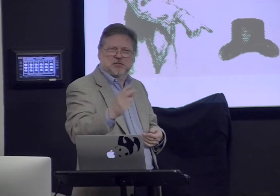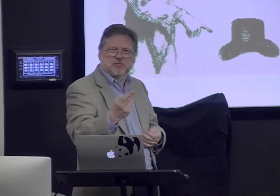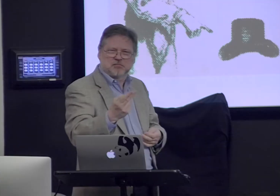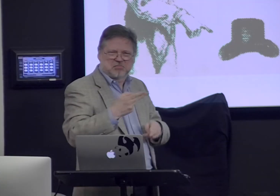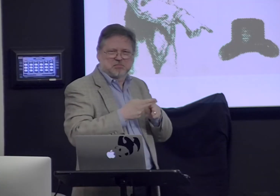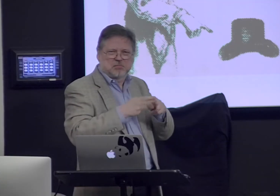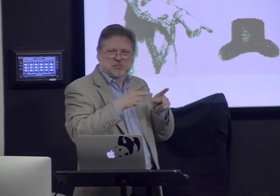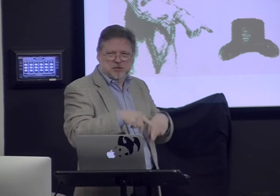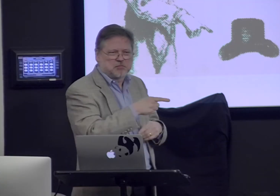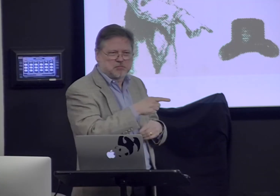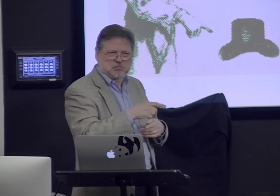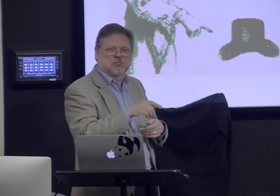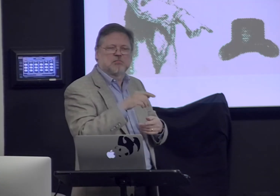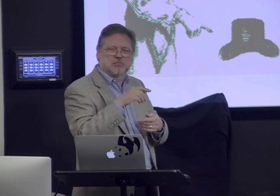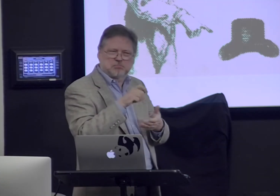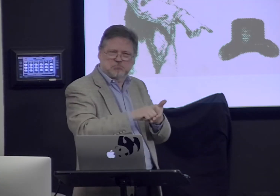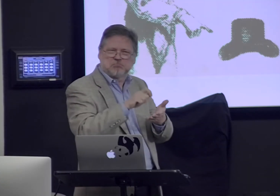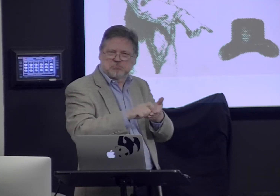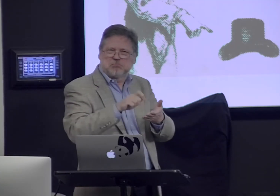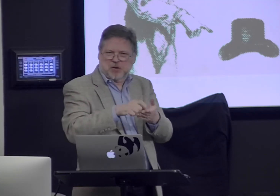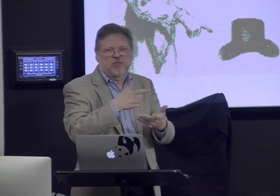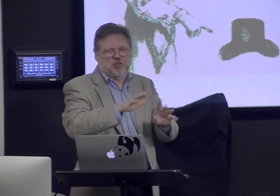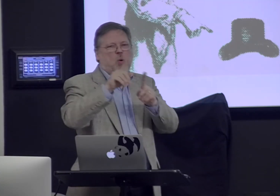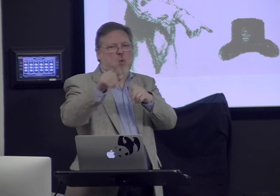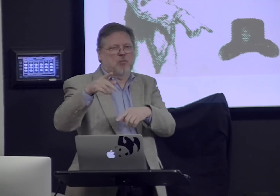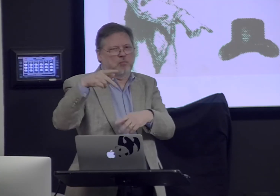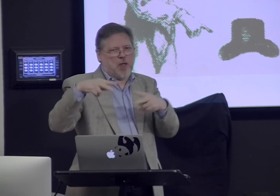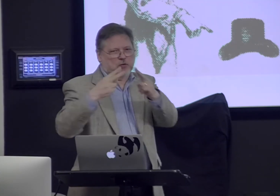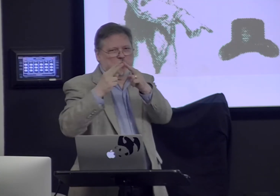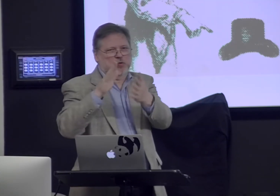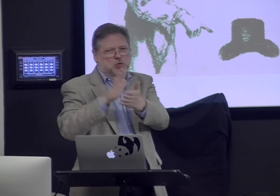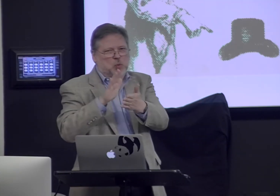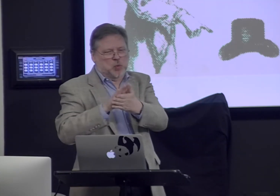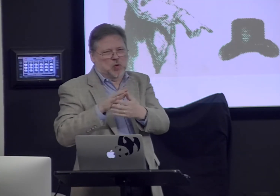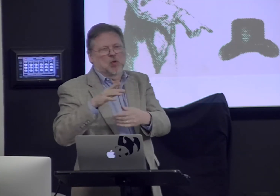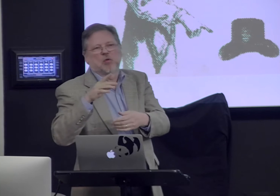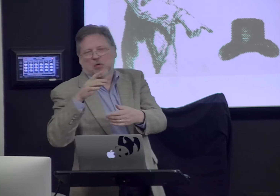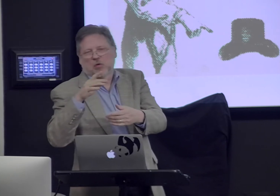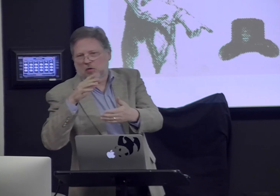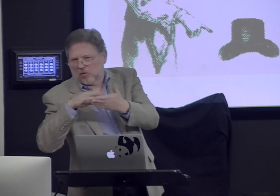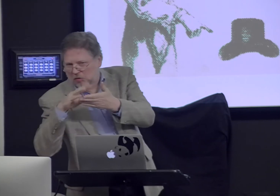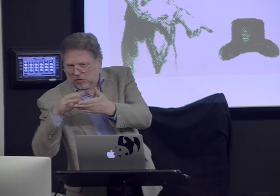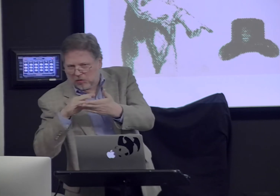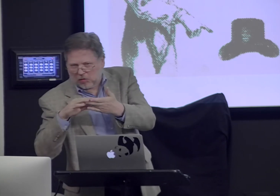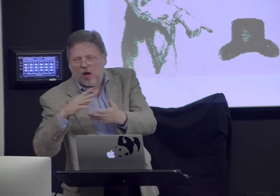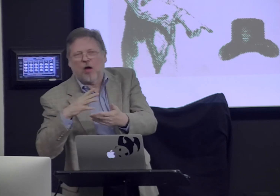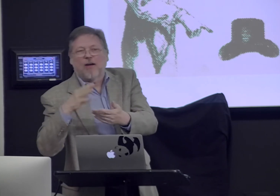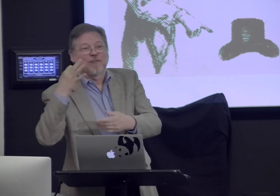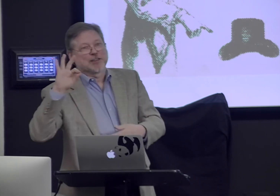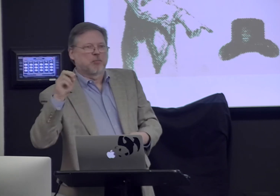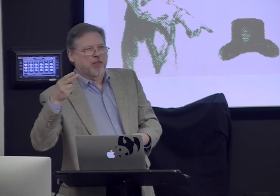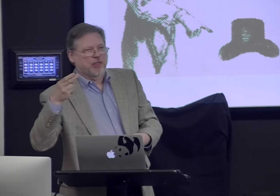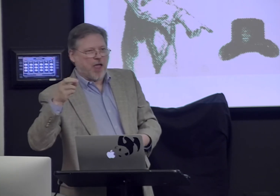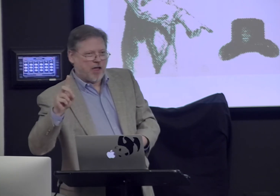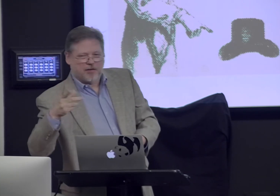the publication by Czech. That's the author's name. He had gone to the School for Deaf Students